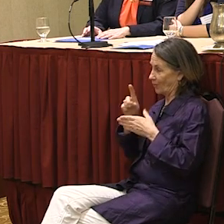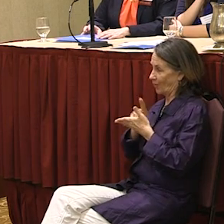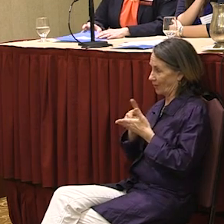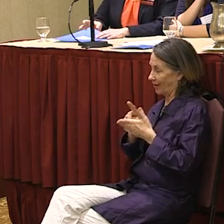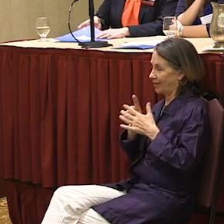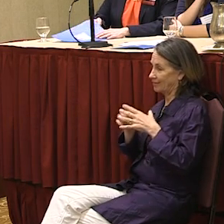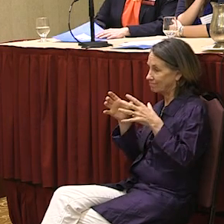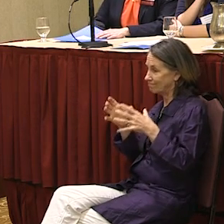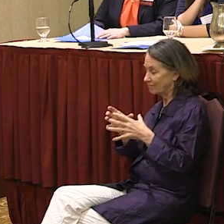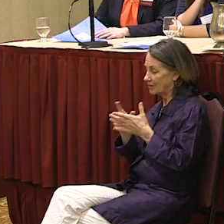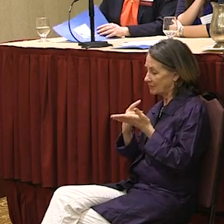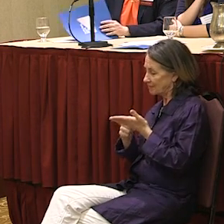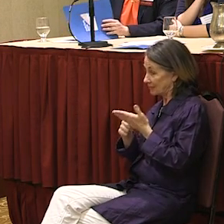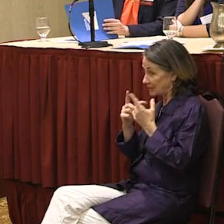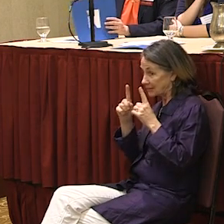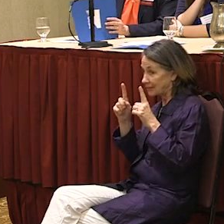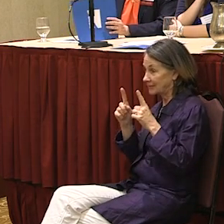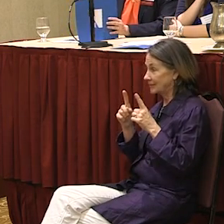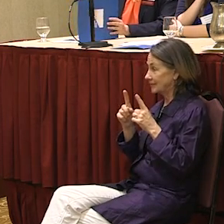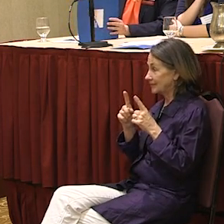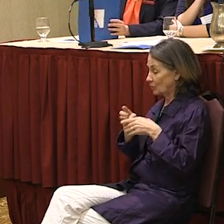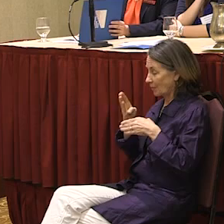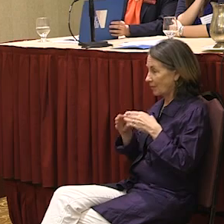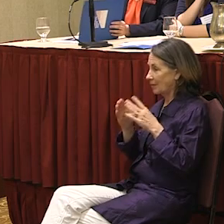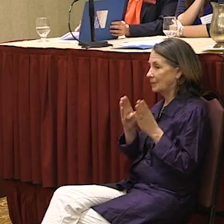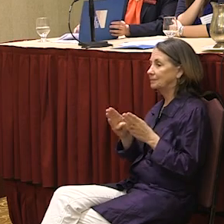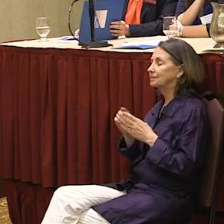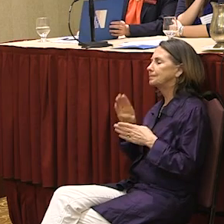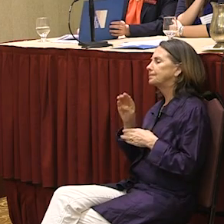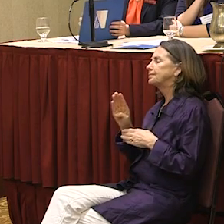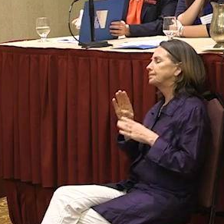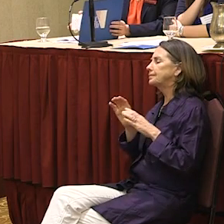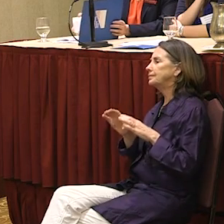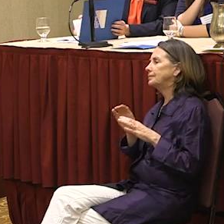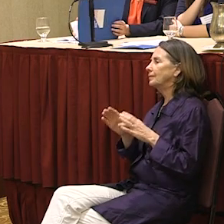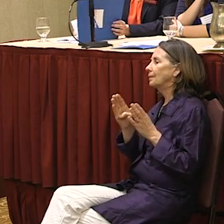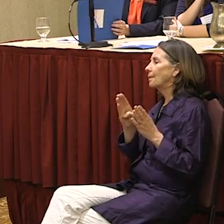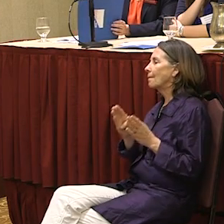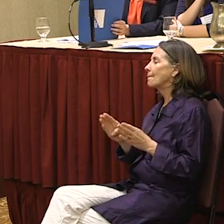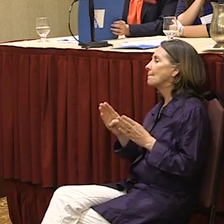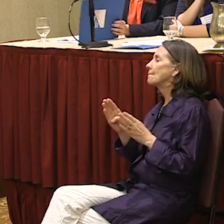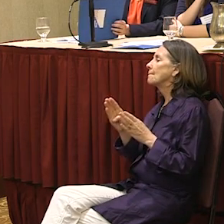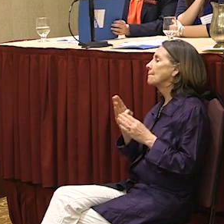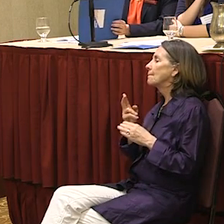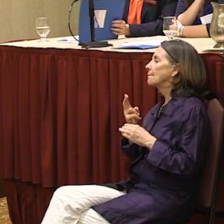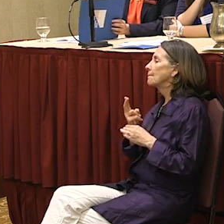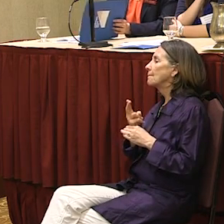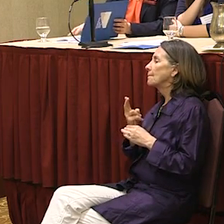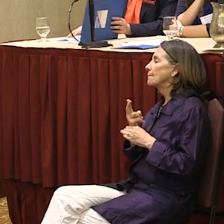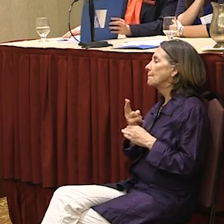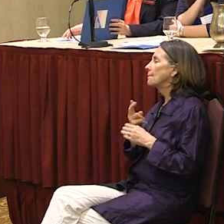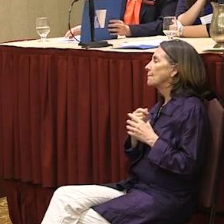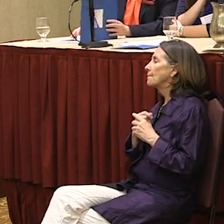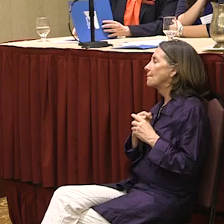again, and then we talk about how successful we were in completing the action plan. And Bob's action plan, who uses a electric scooter, by the